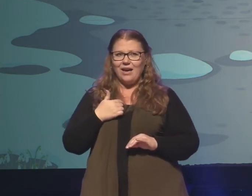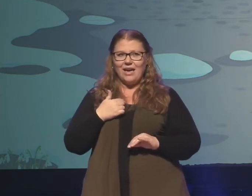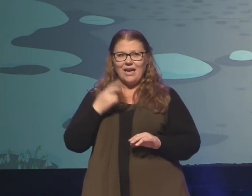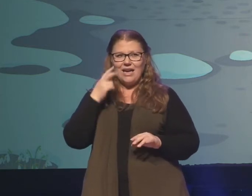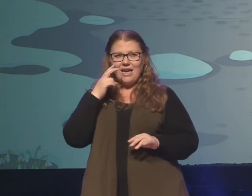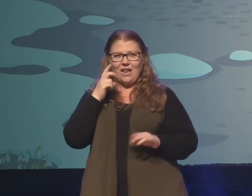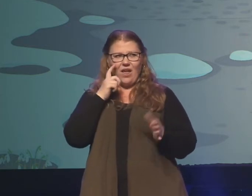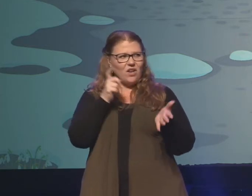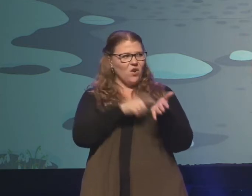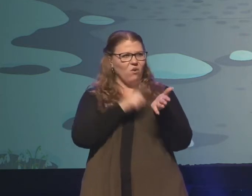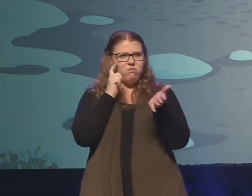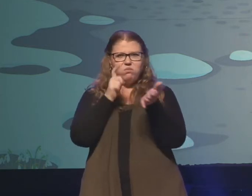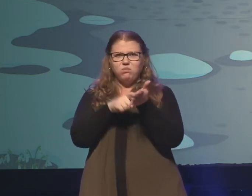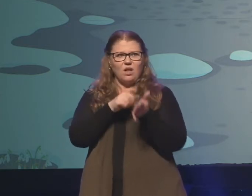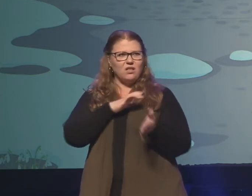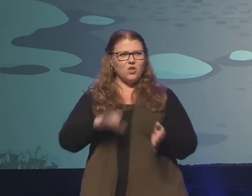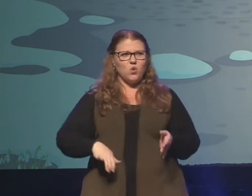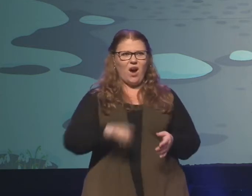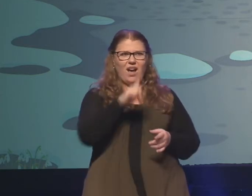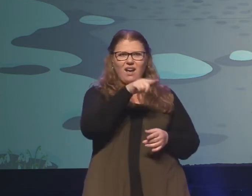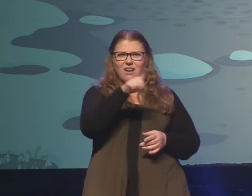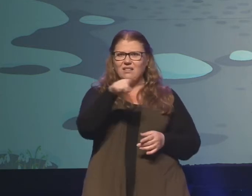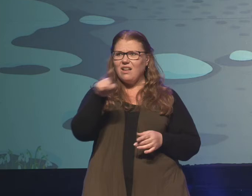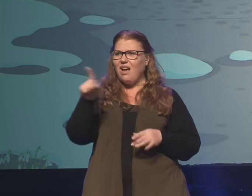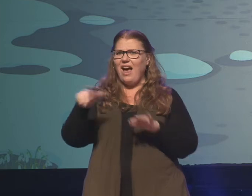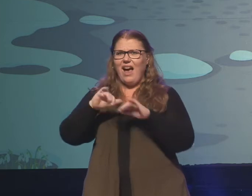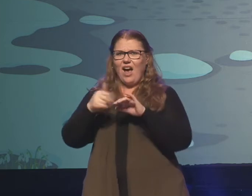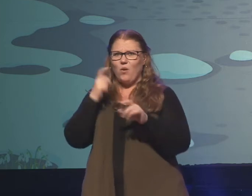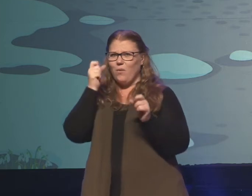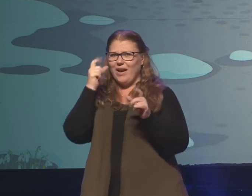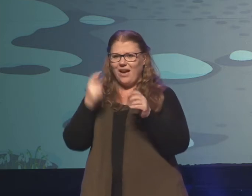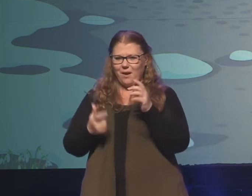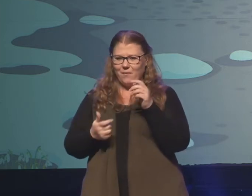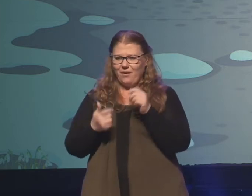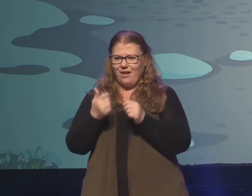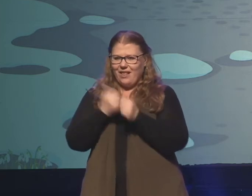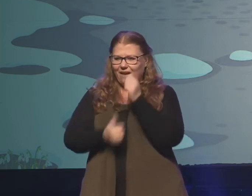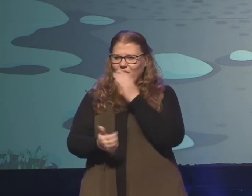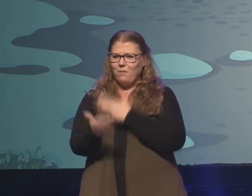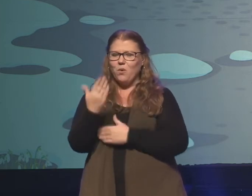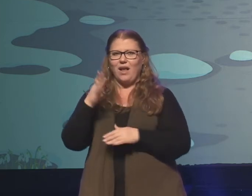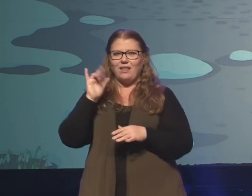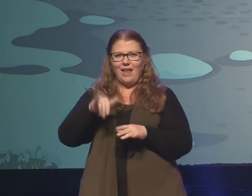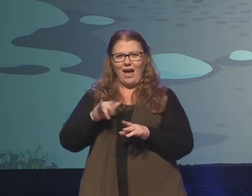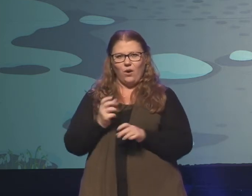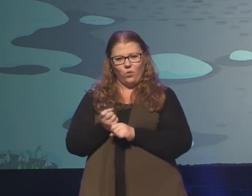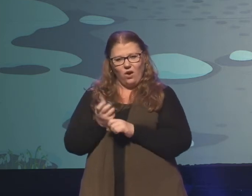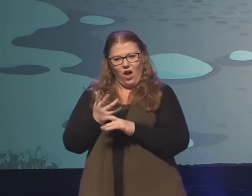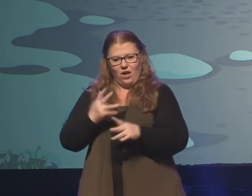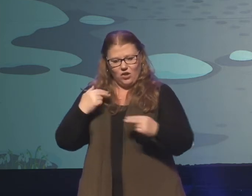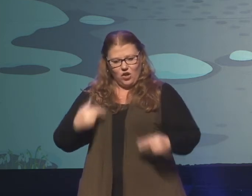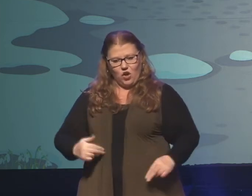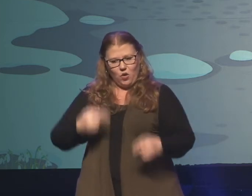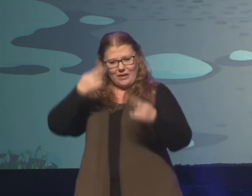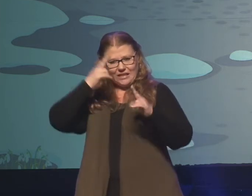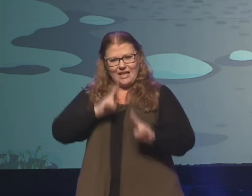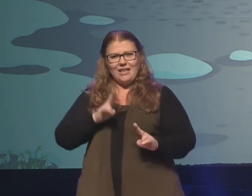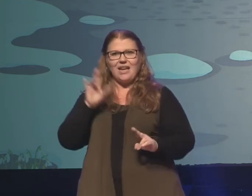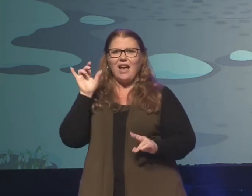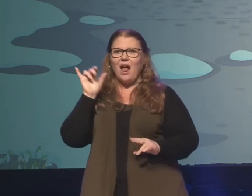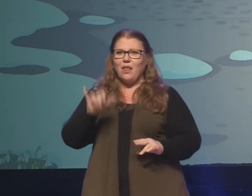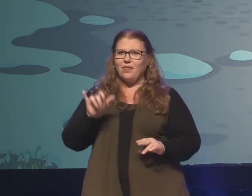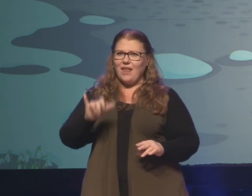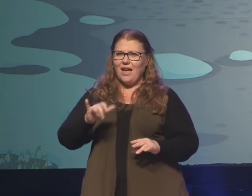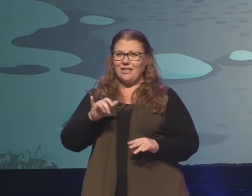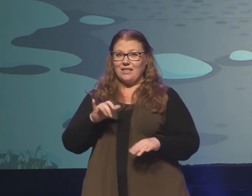faces around me as Christ? How do they see it in me? How do I wake up every morning? Right, and that will produce this human dignity. That's like the